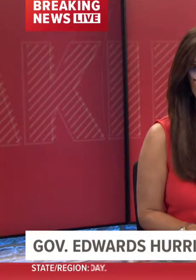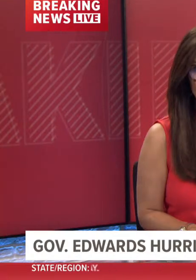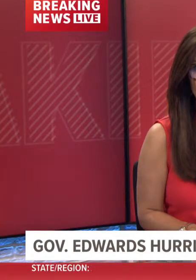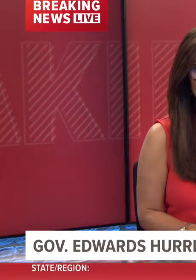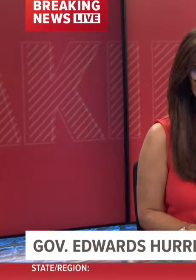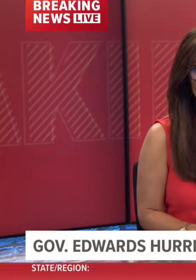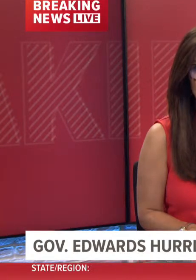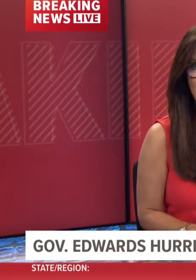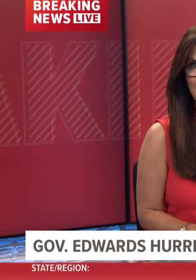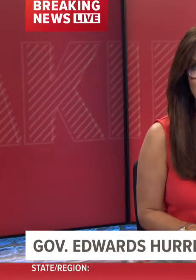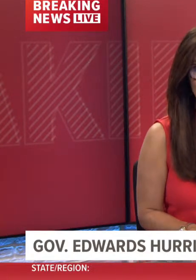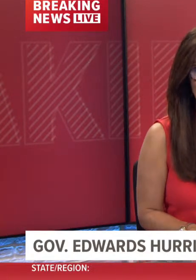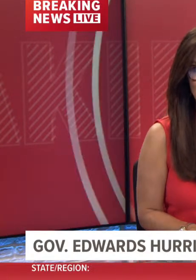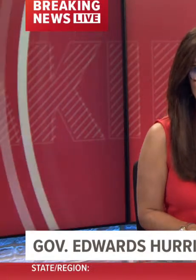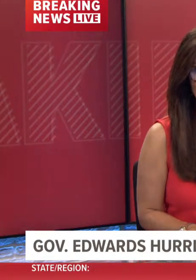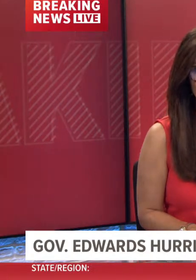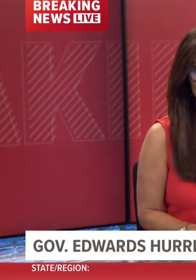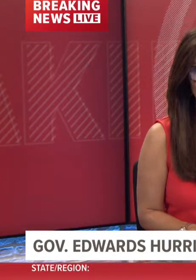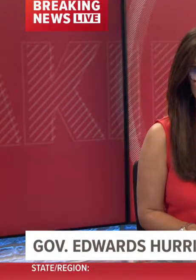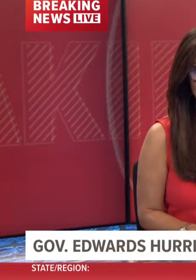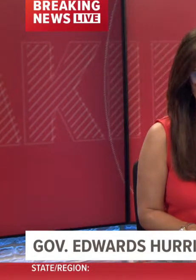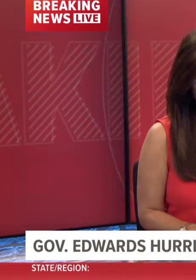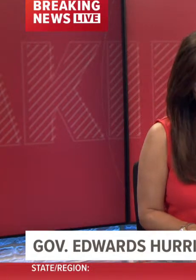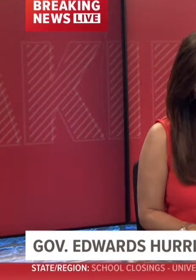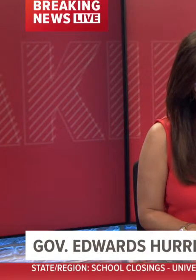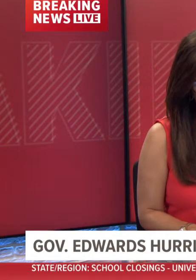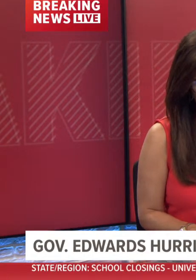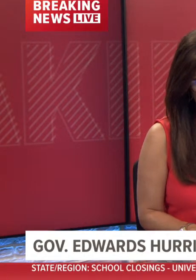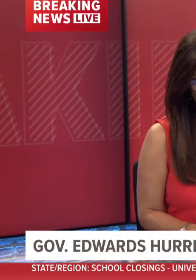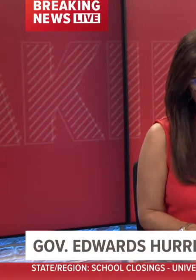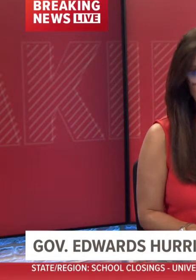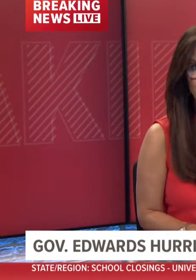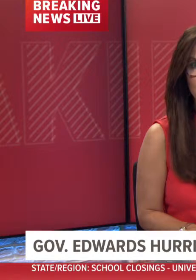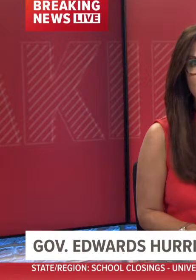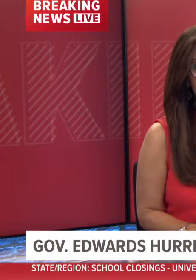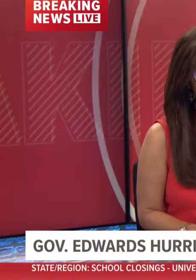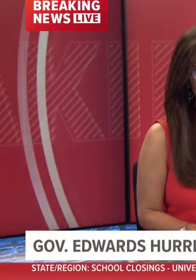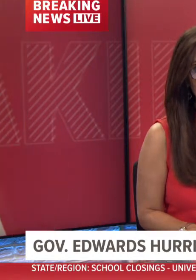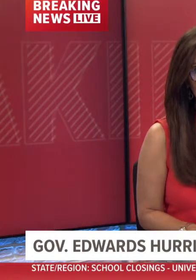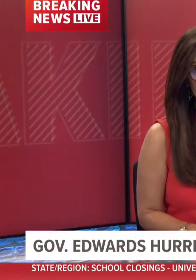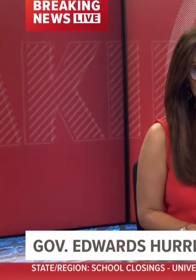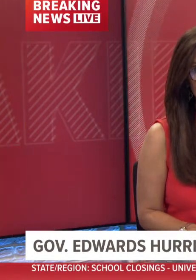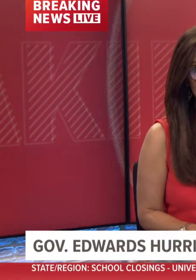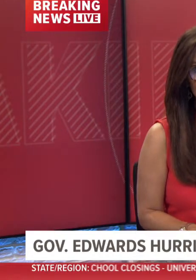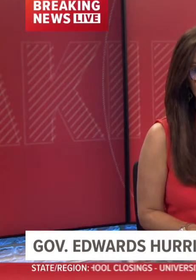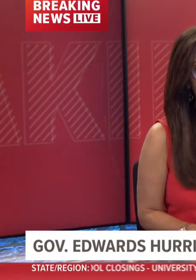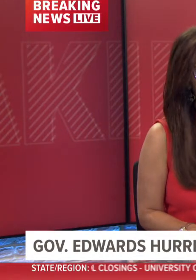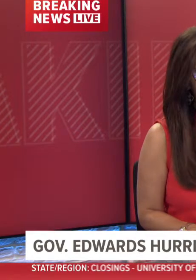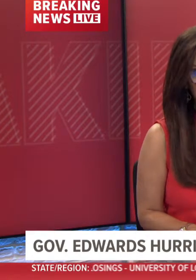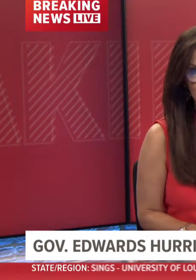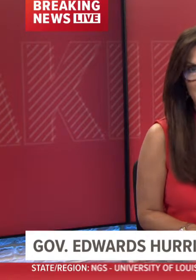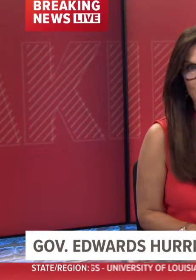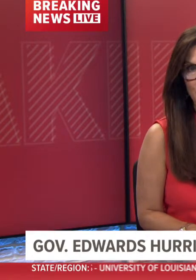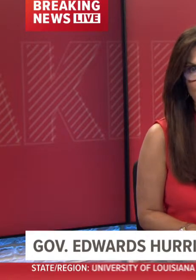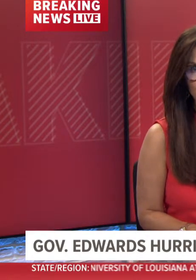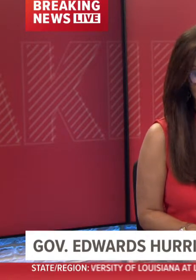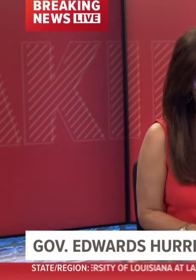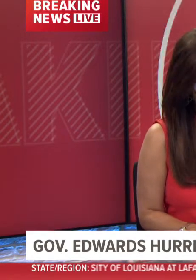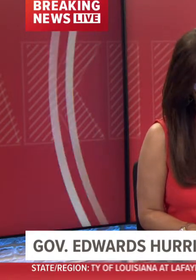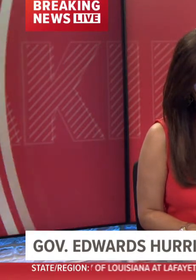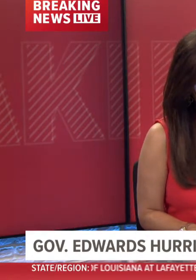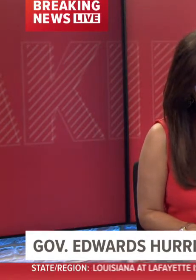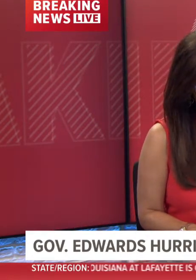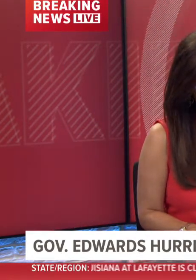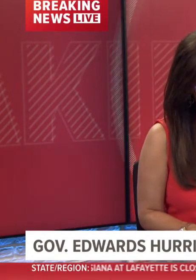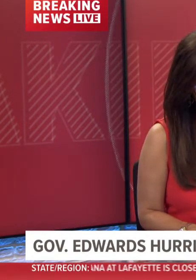Louisiana before the storm than at any other storm in our history. So they're hopeful power will be restored quickly. At the same time, with COVID, they